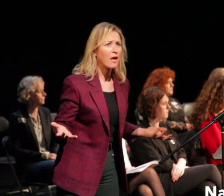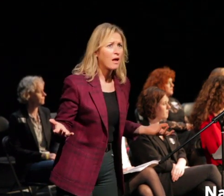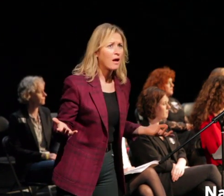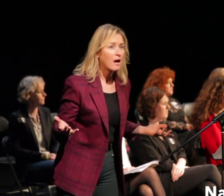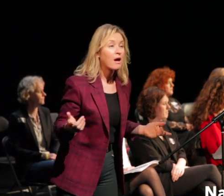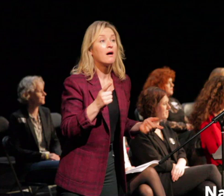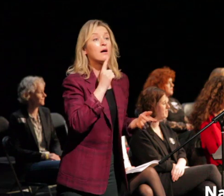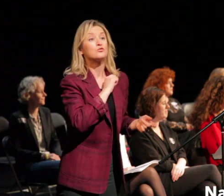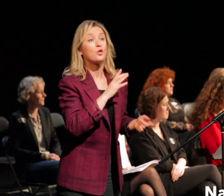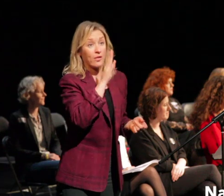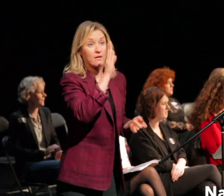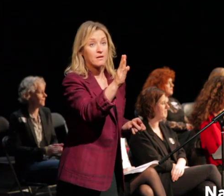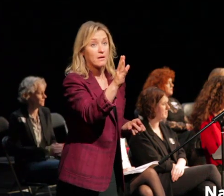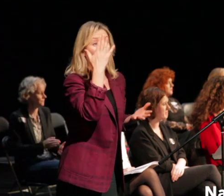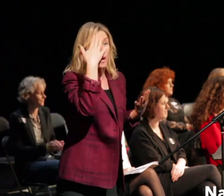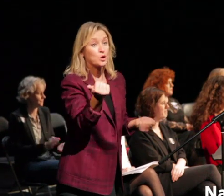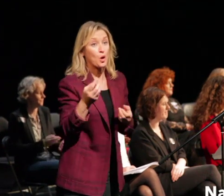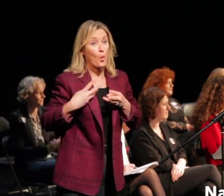them enough.